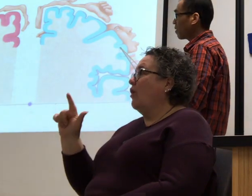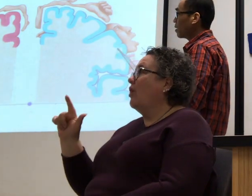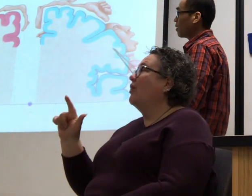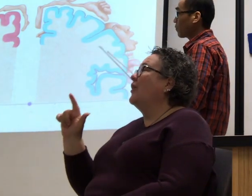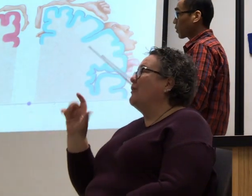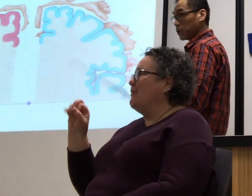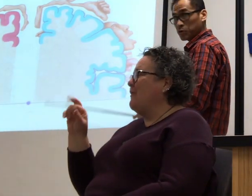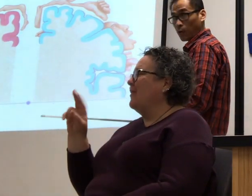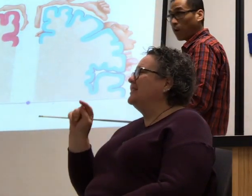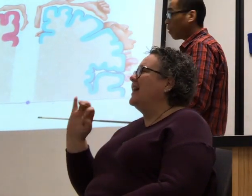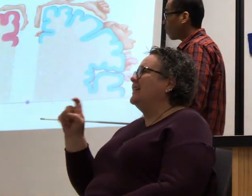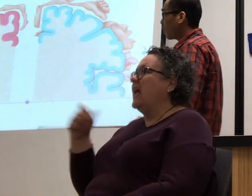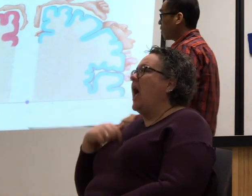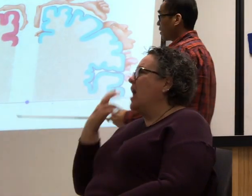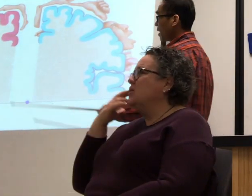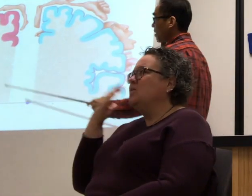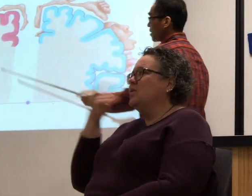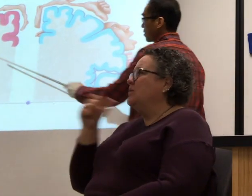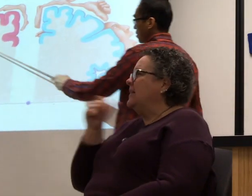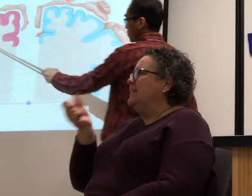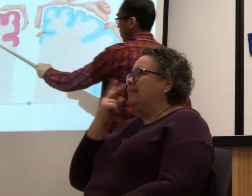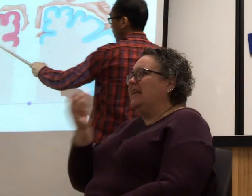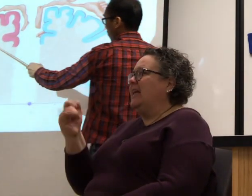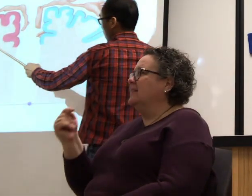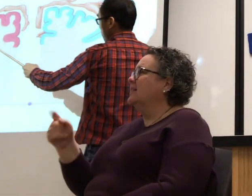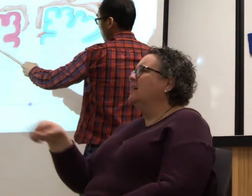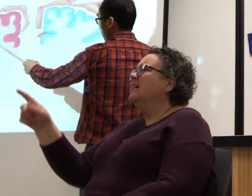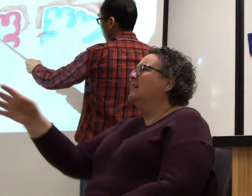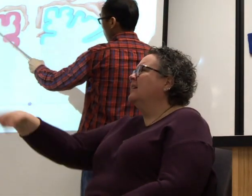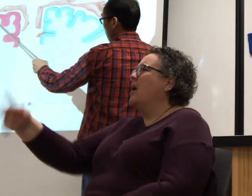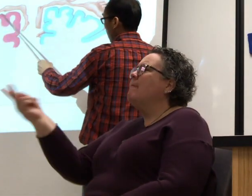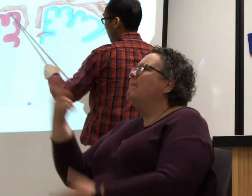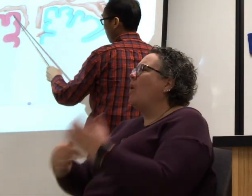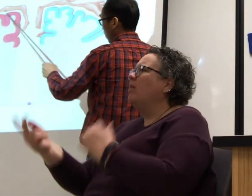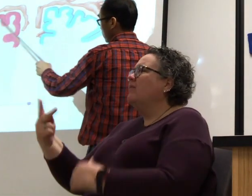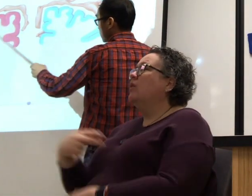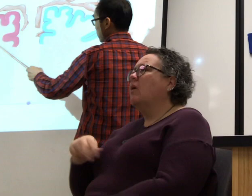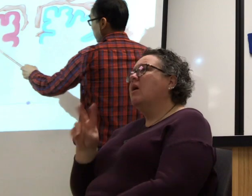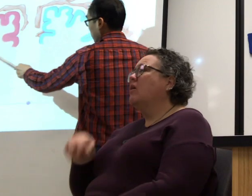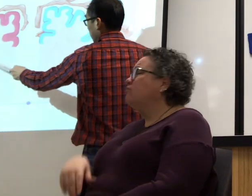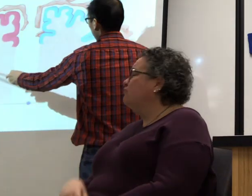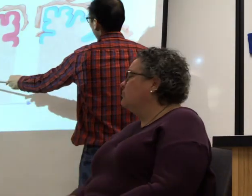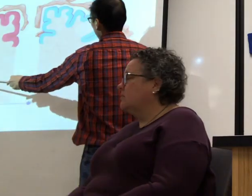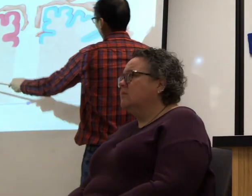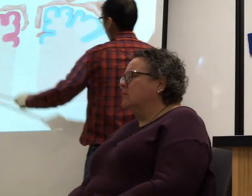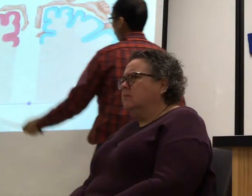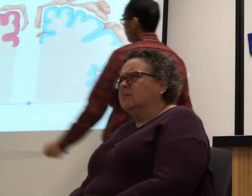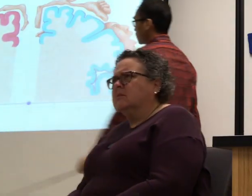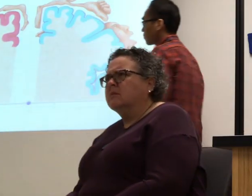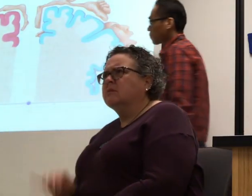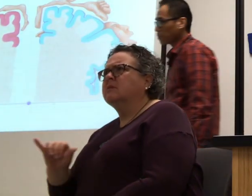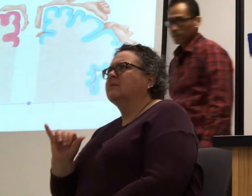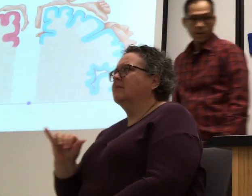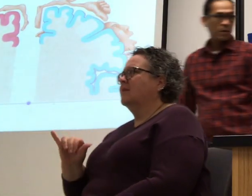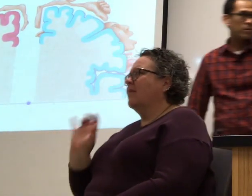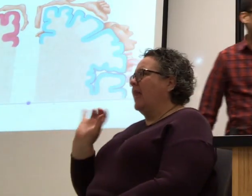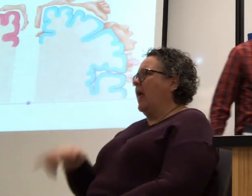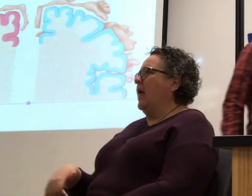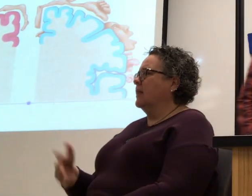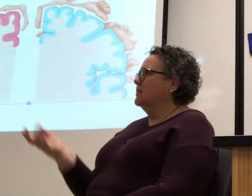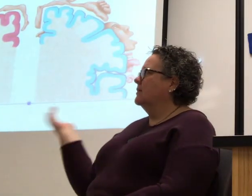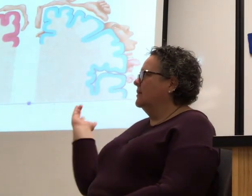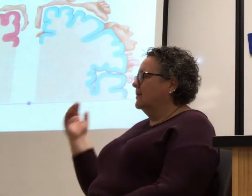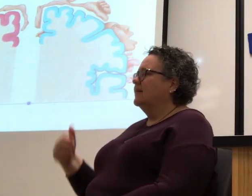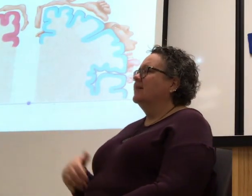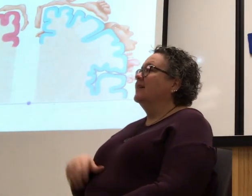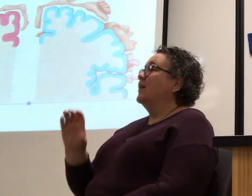for feel. For control, they use red, right? So you move your body parts, right? So that's